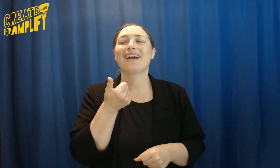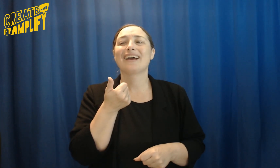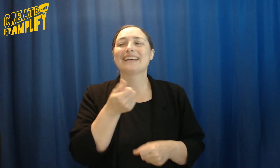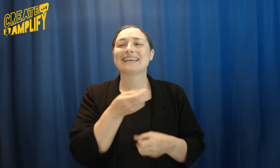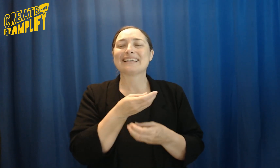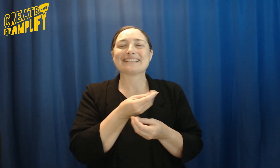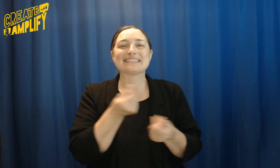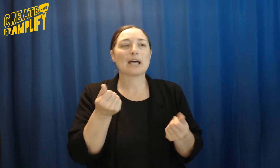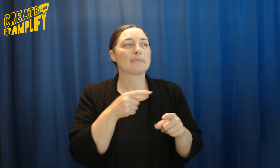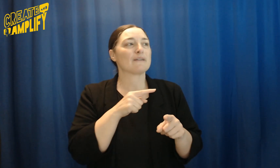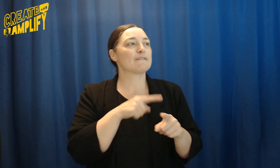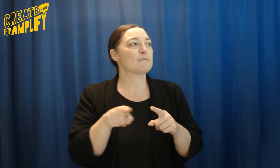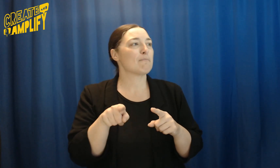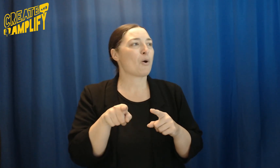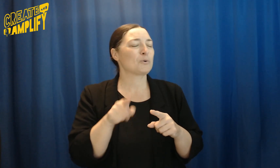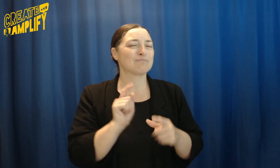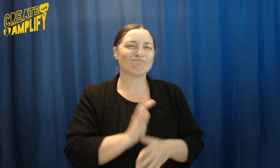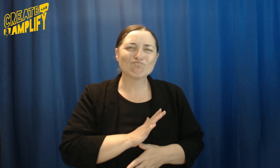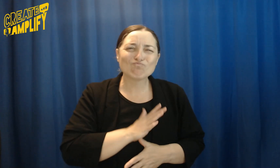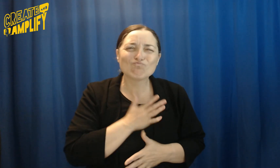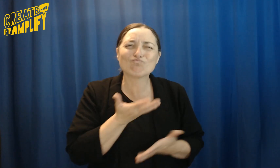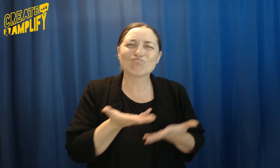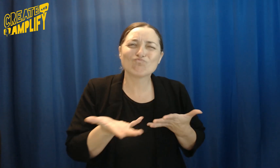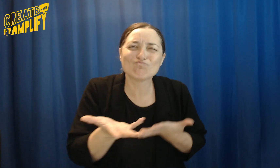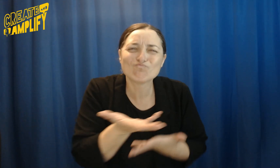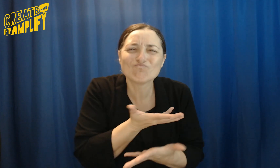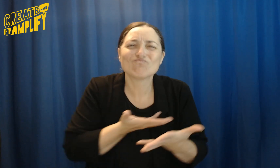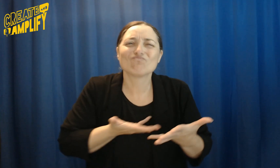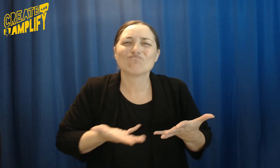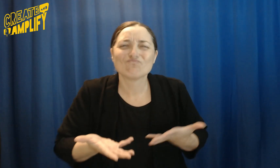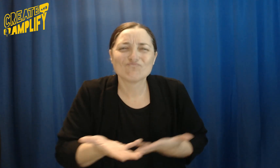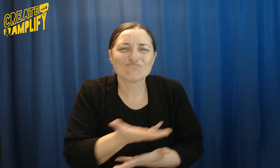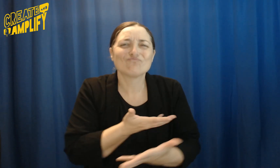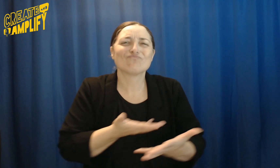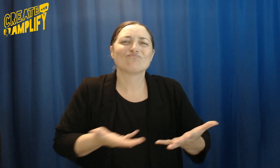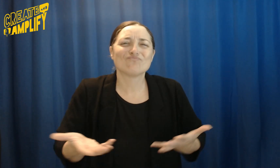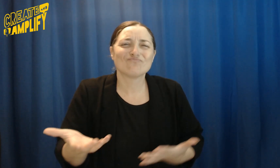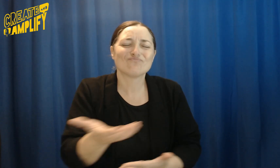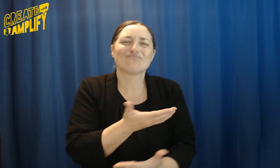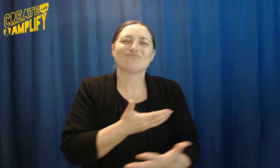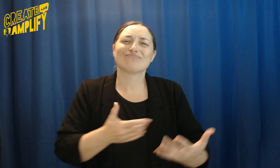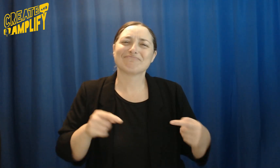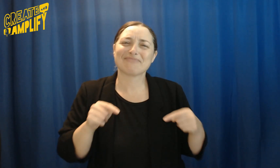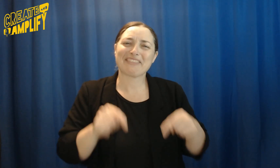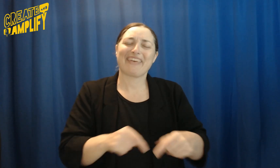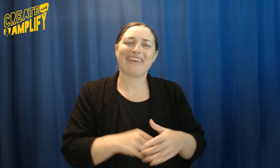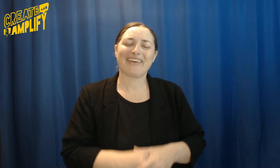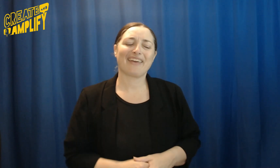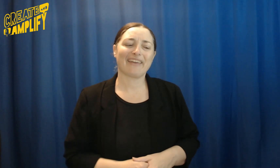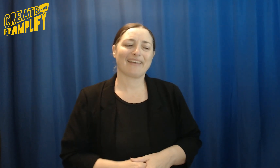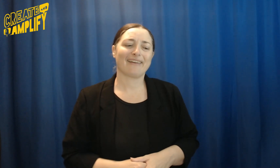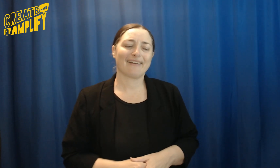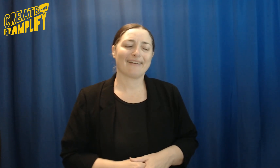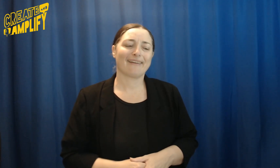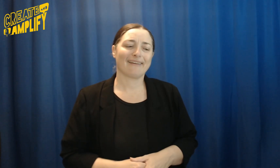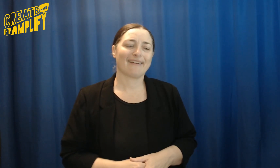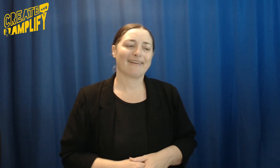astonishingly generative conversations of my life, I think, took place across those 6 episodes. And I guess I wanted to